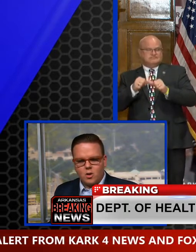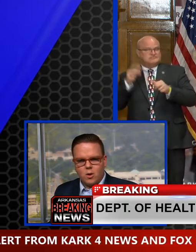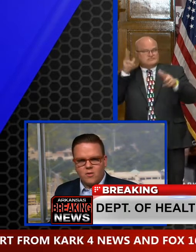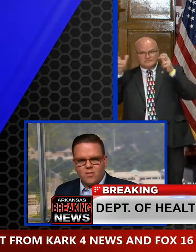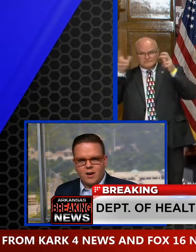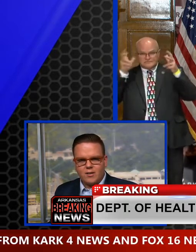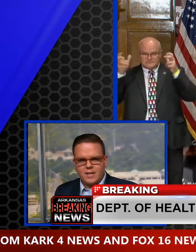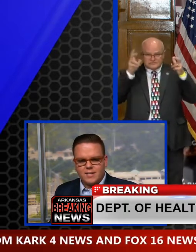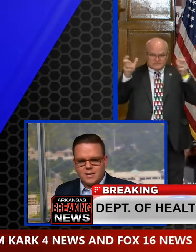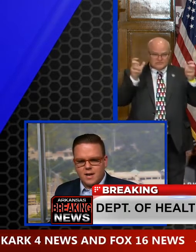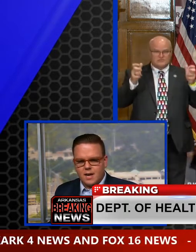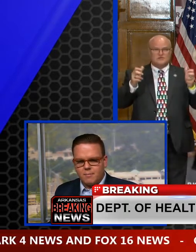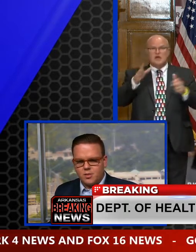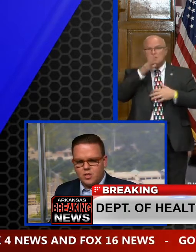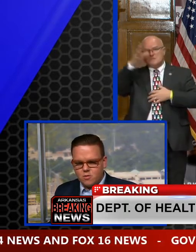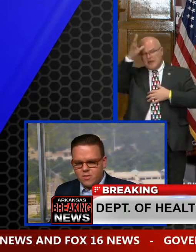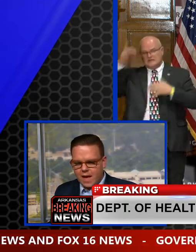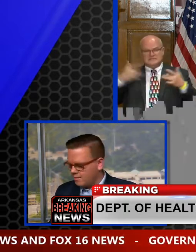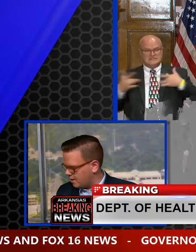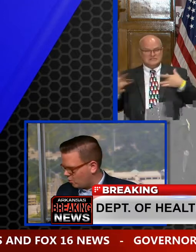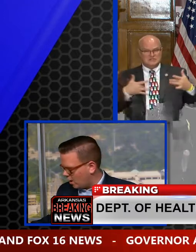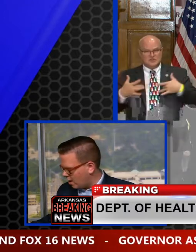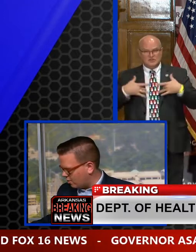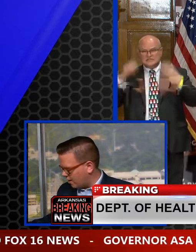on the coronavirus.